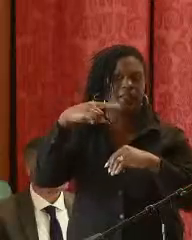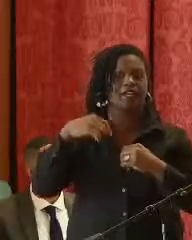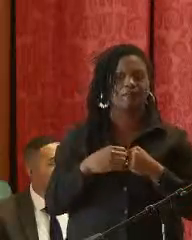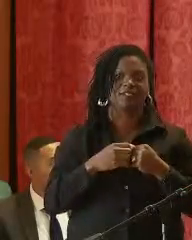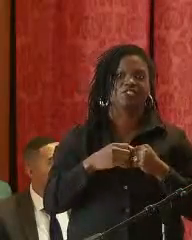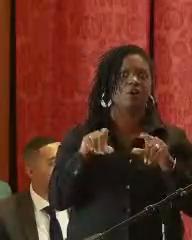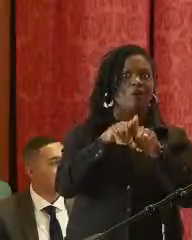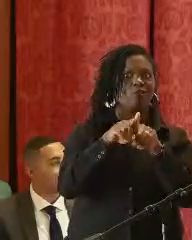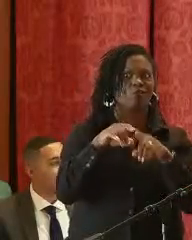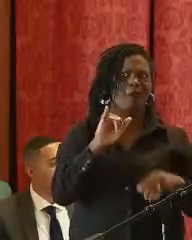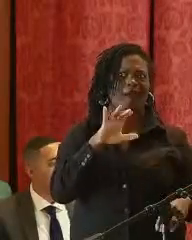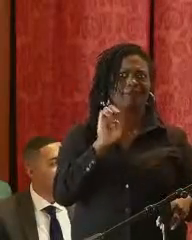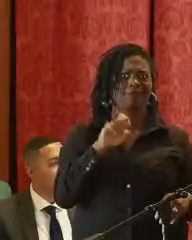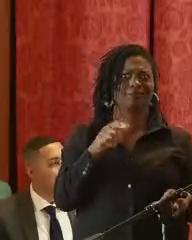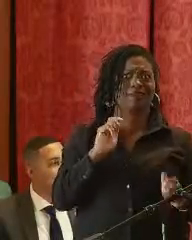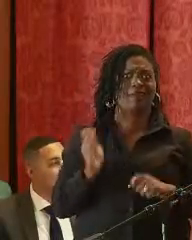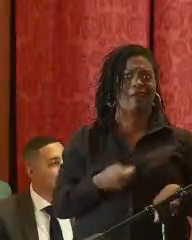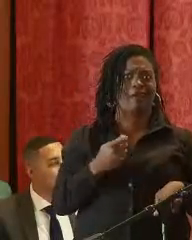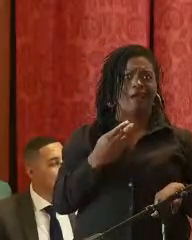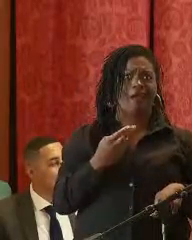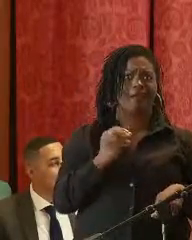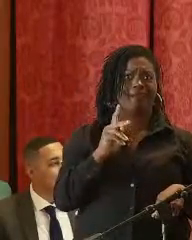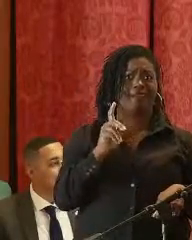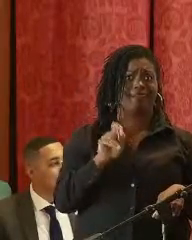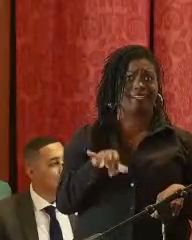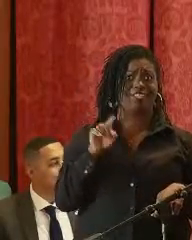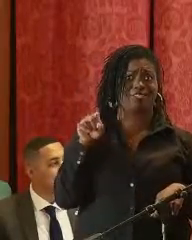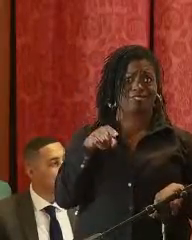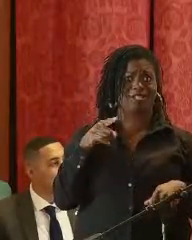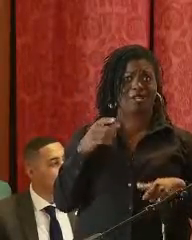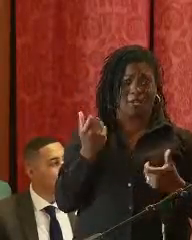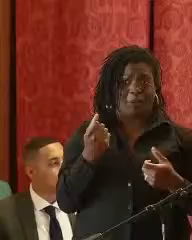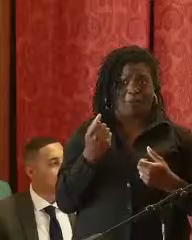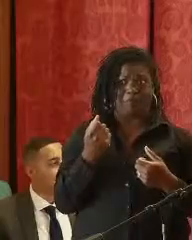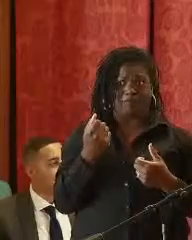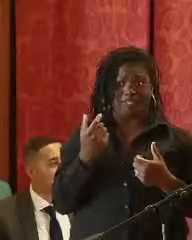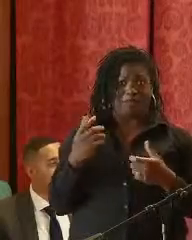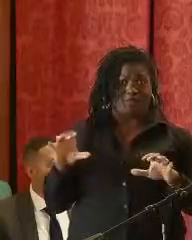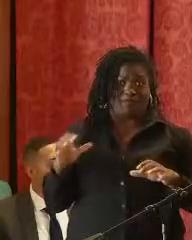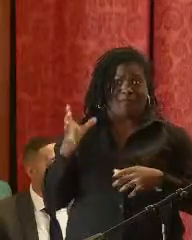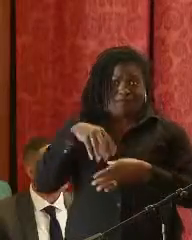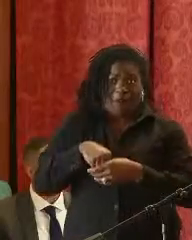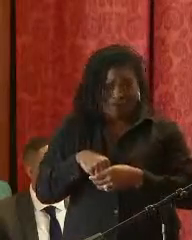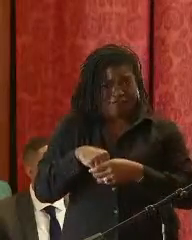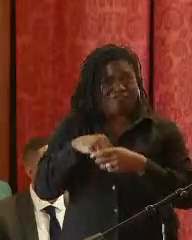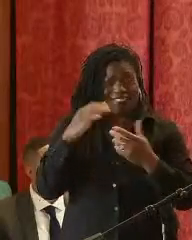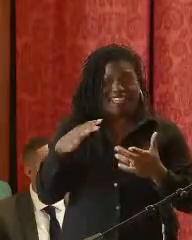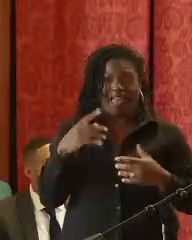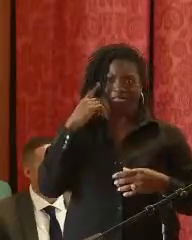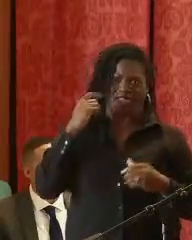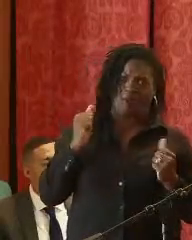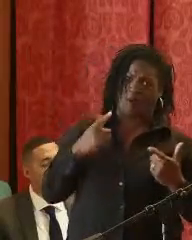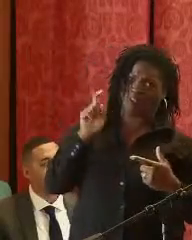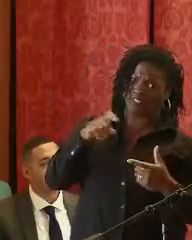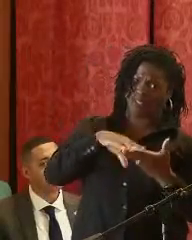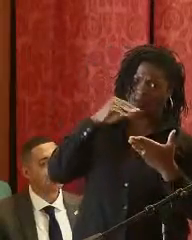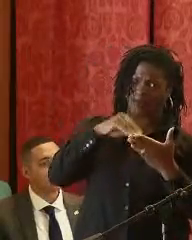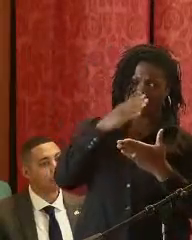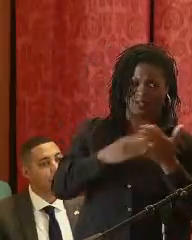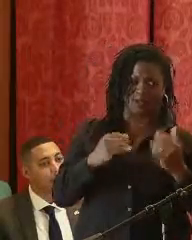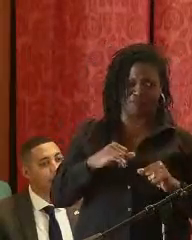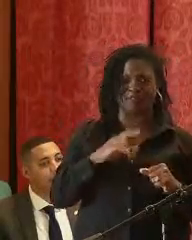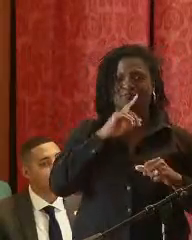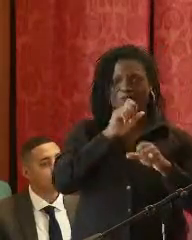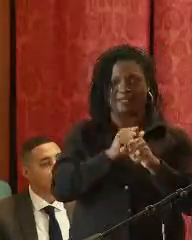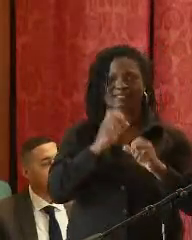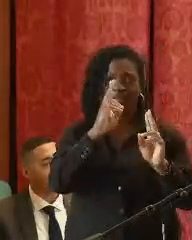to do. It's an adventure. I truly believe Lynn is the perfect recipient of the Patsy Barrett Memorial Award, and I'm honored to introduce